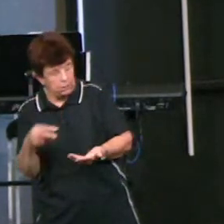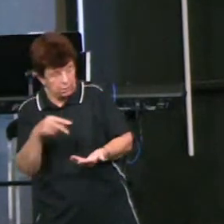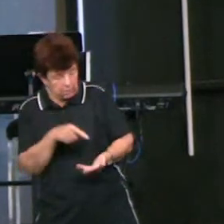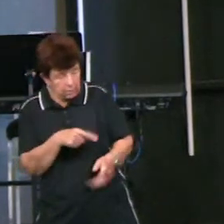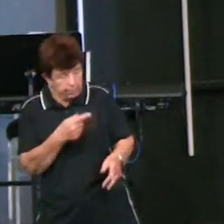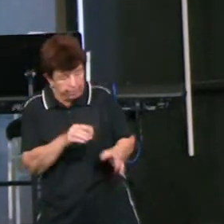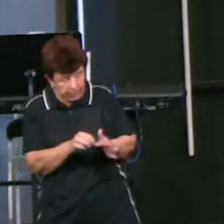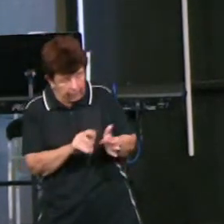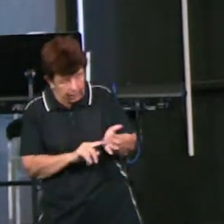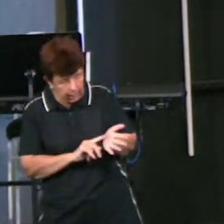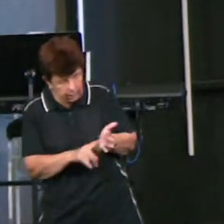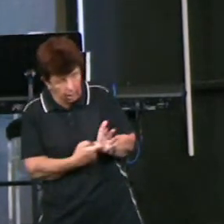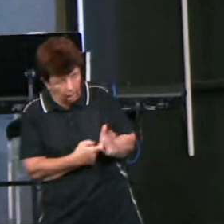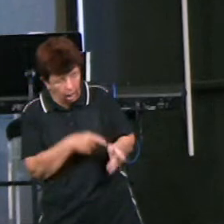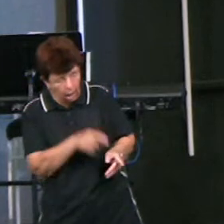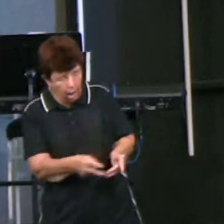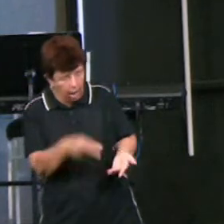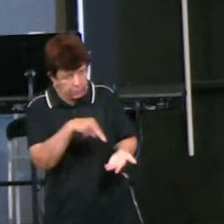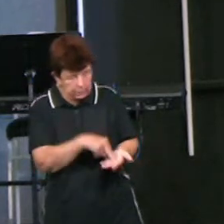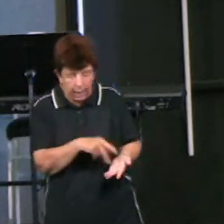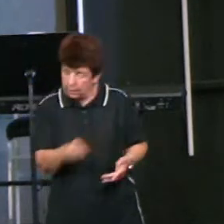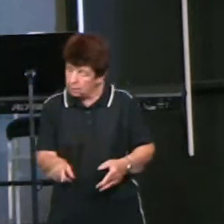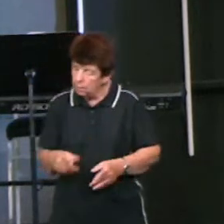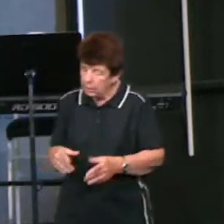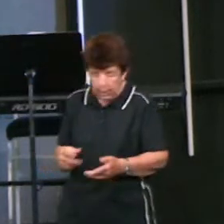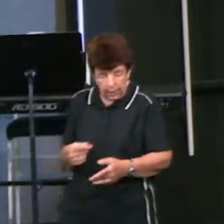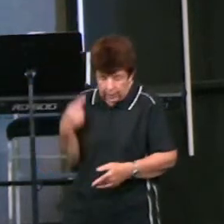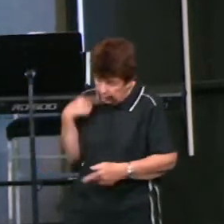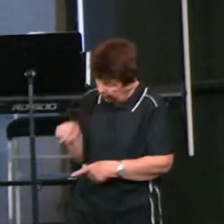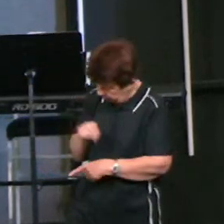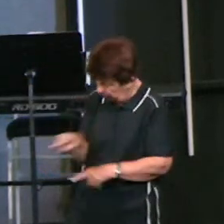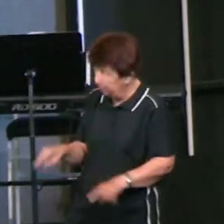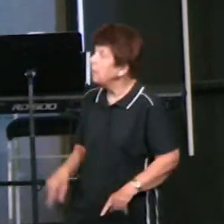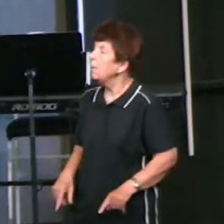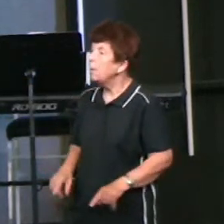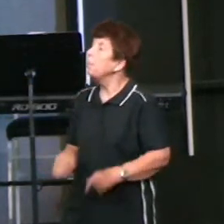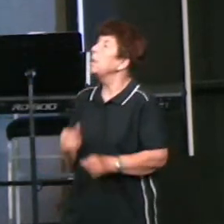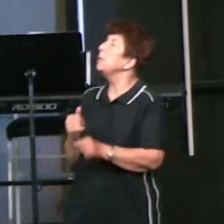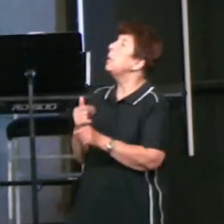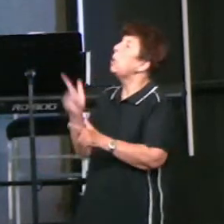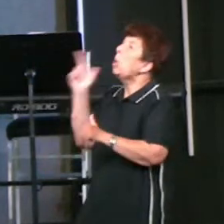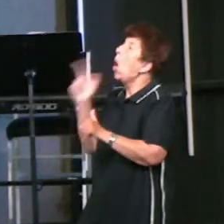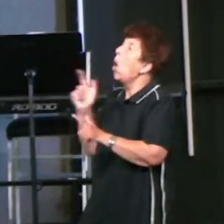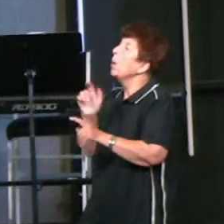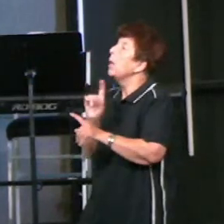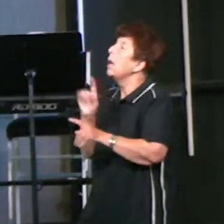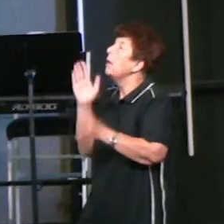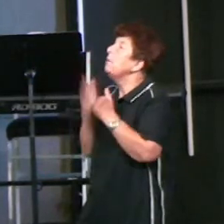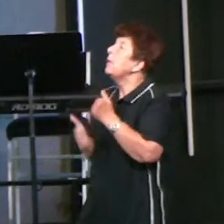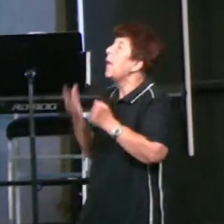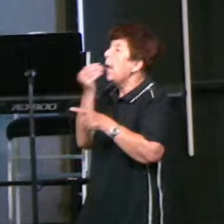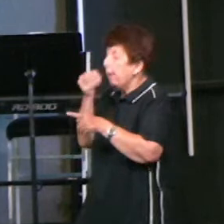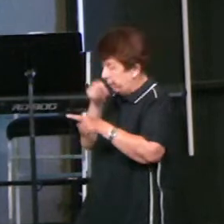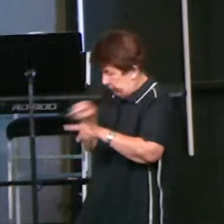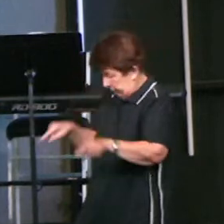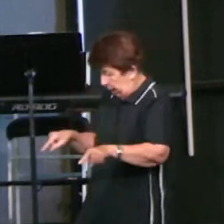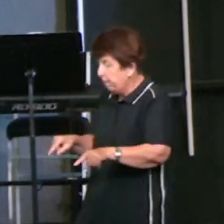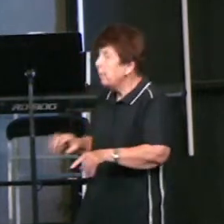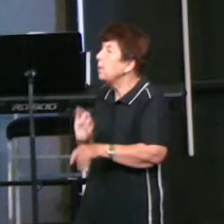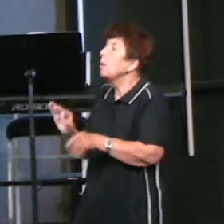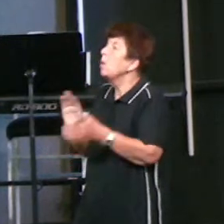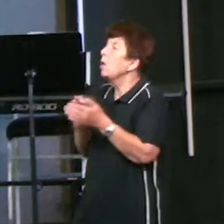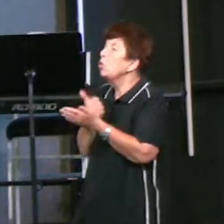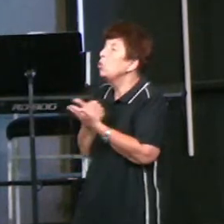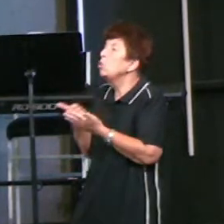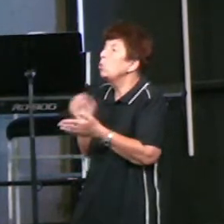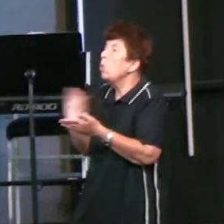Peter, kill and eat." But Peter said, "By no means, Lord, for I have never eaten anything that is common